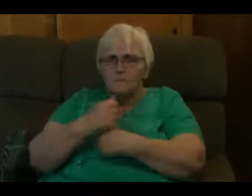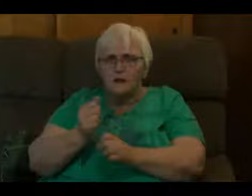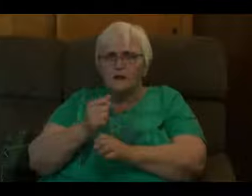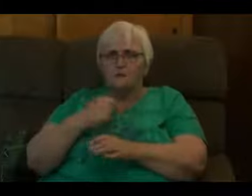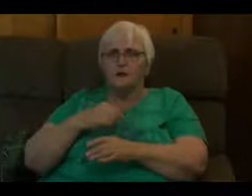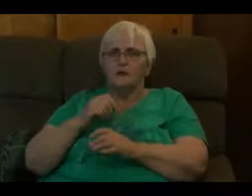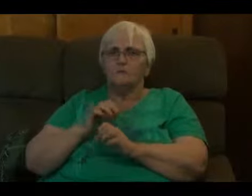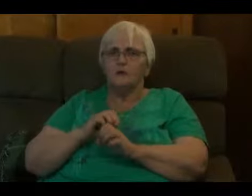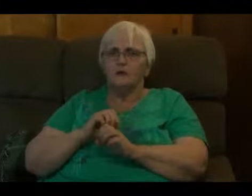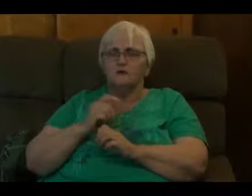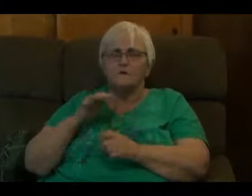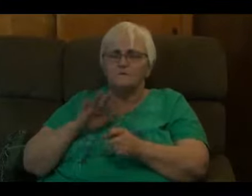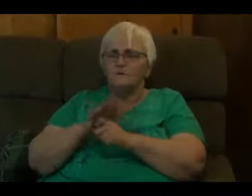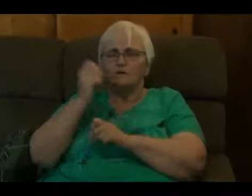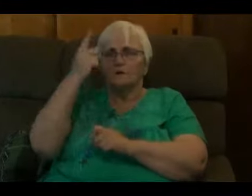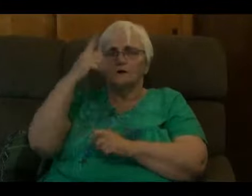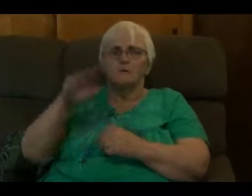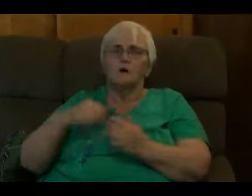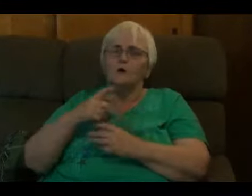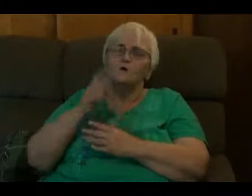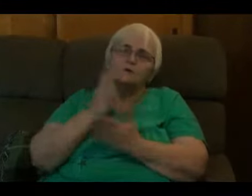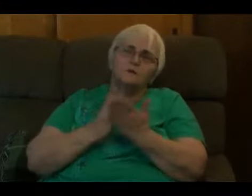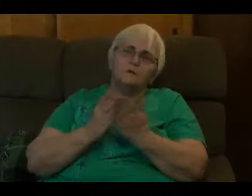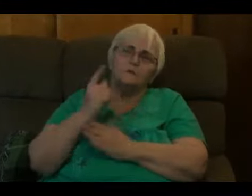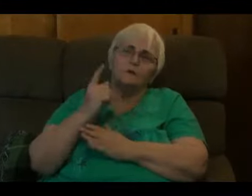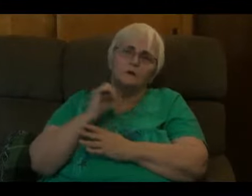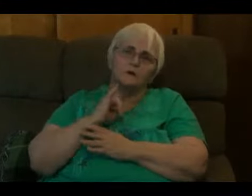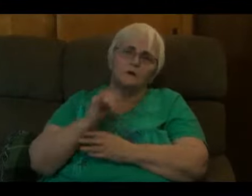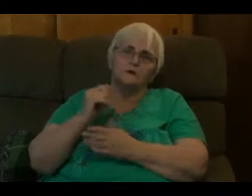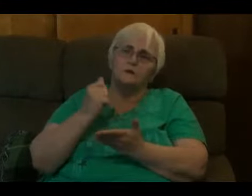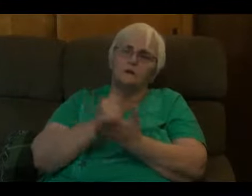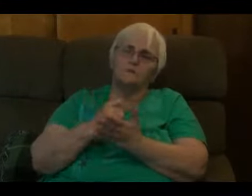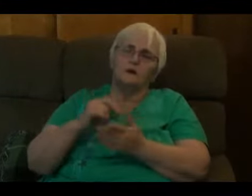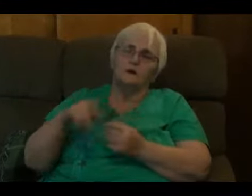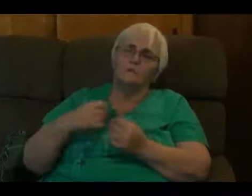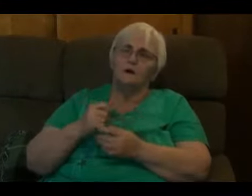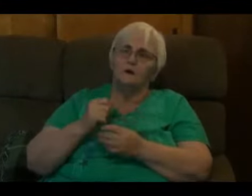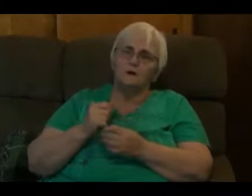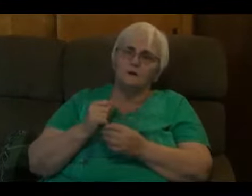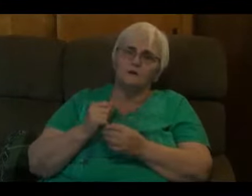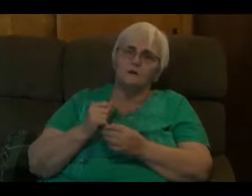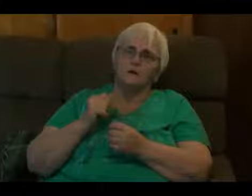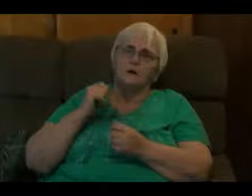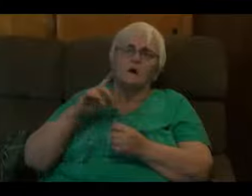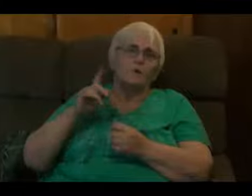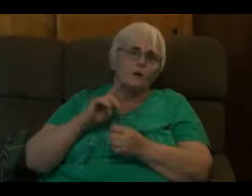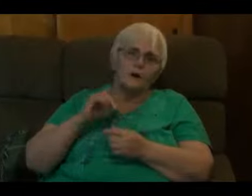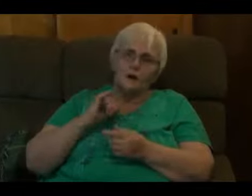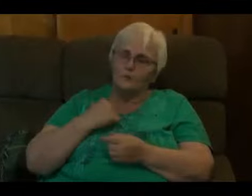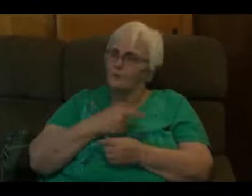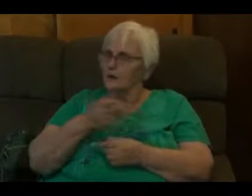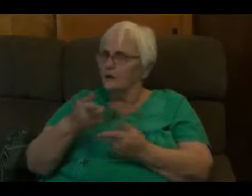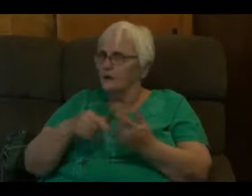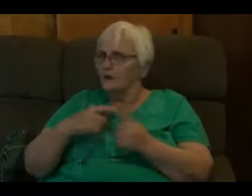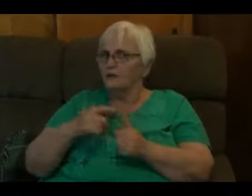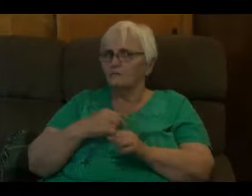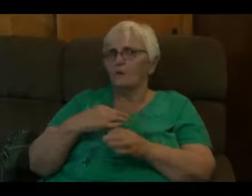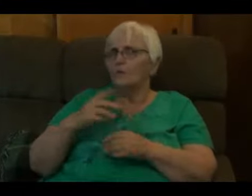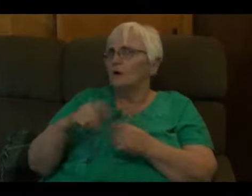clarity about who someone is. Amen. About, you know, where we came from, where we're going, what